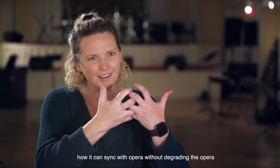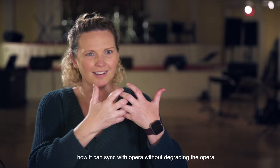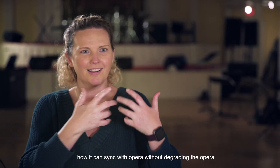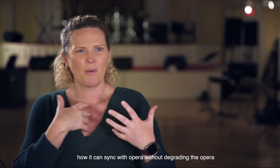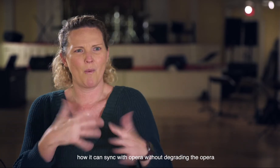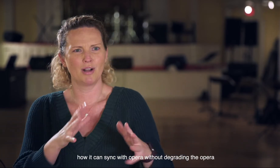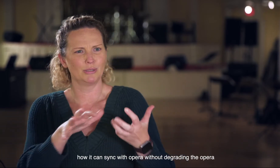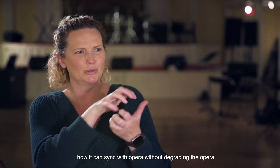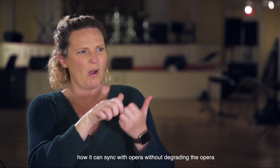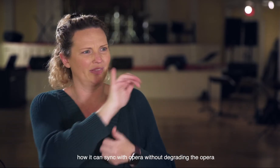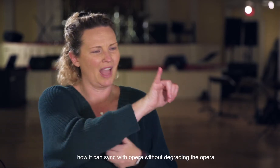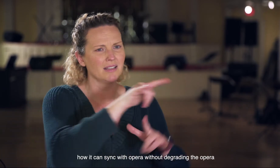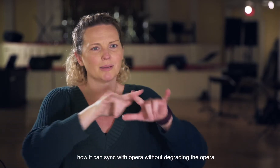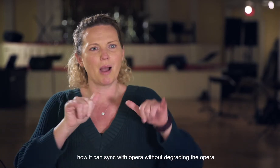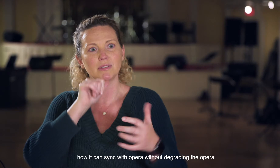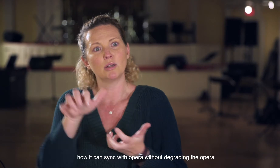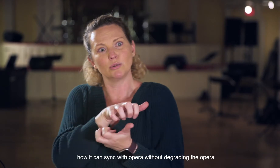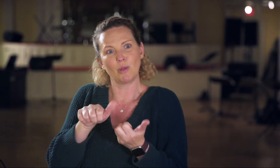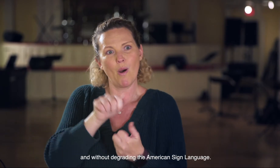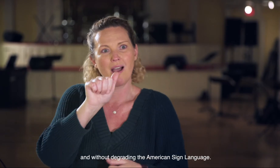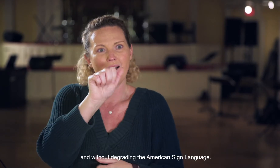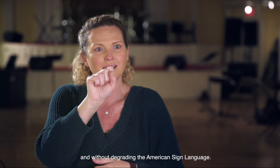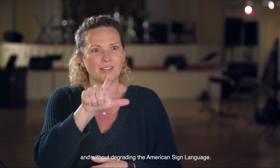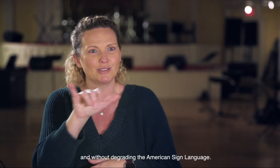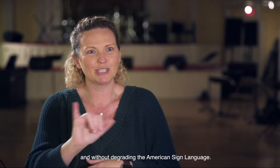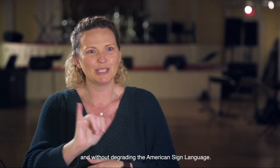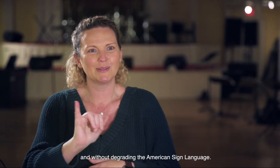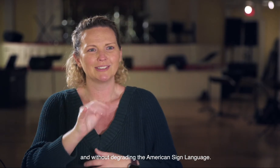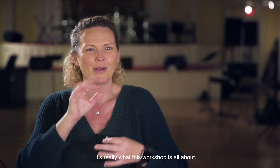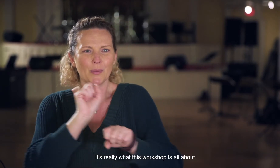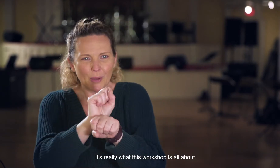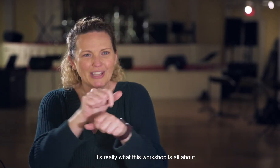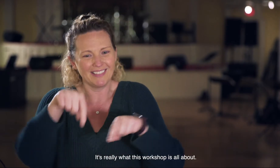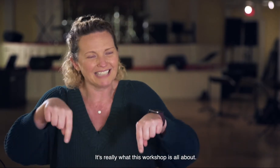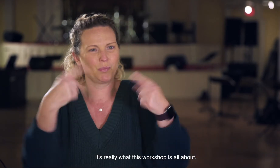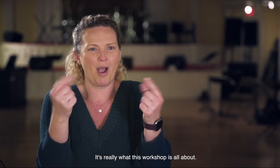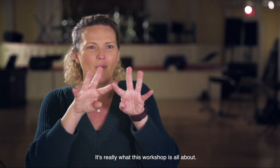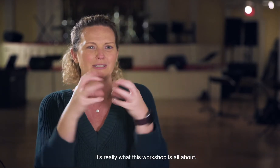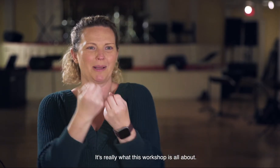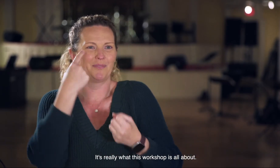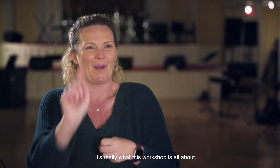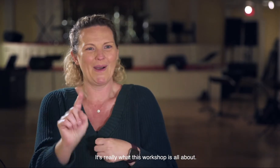opera without degrading the opera and without degrading the American Sign Language. It's really what this workshop is all about.